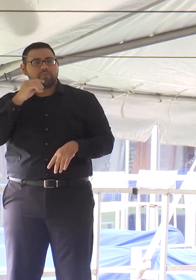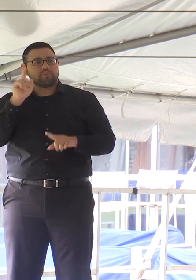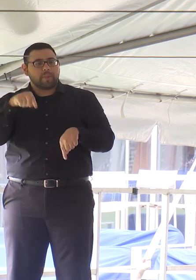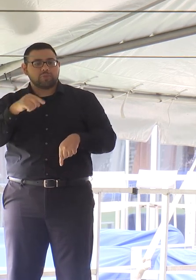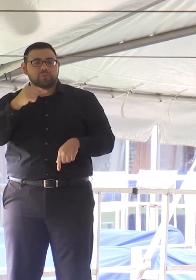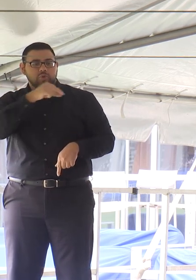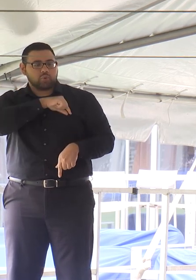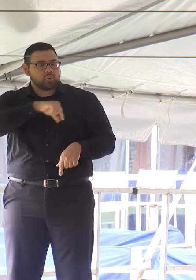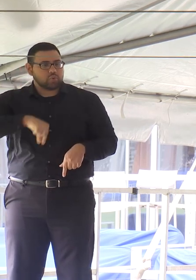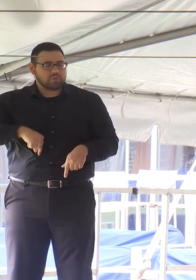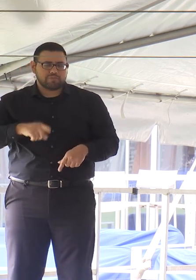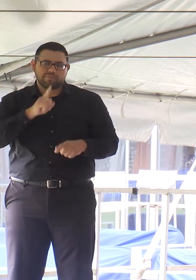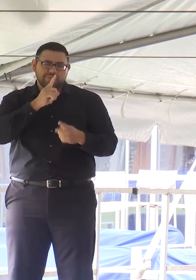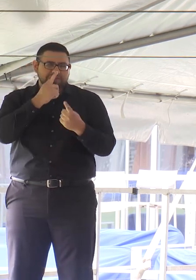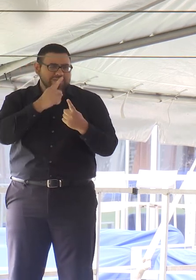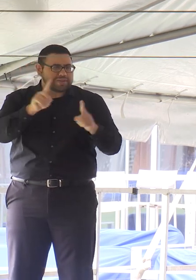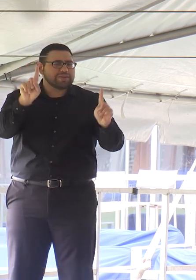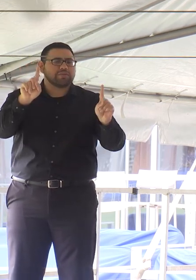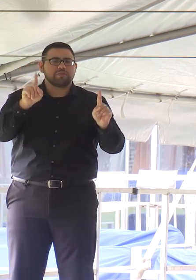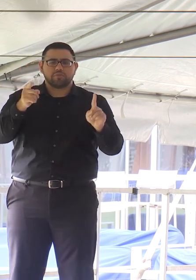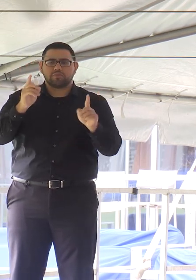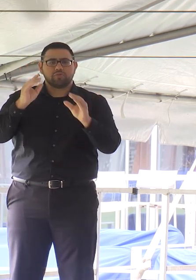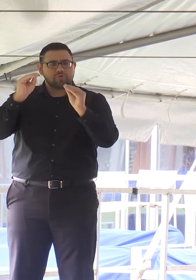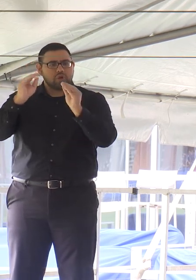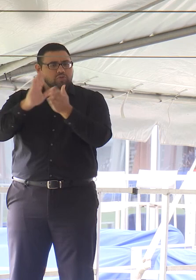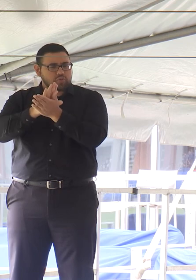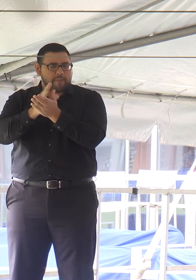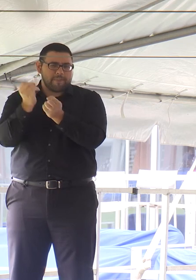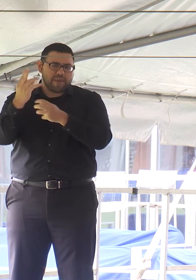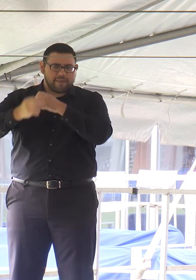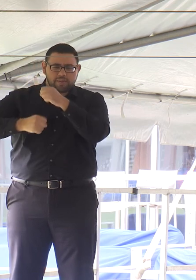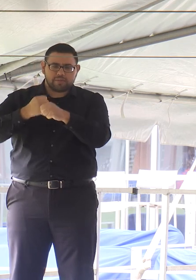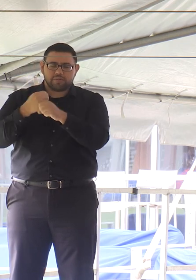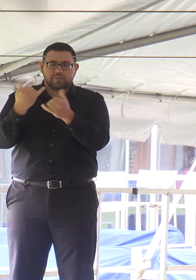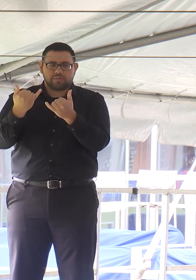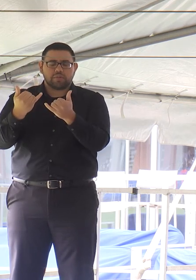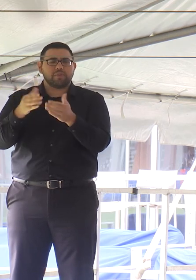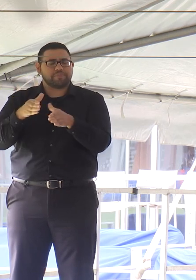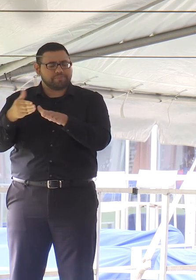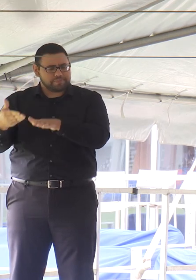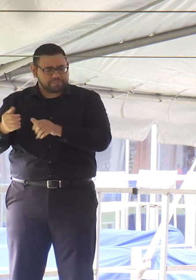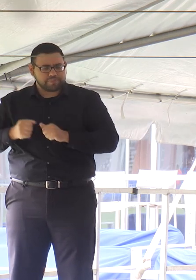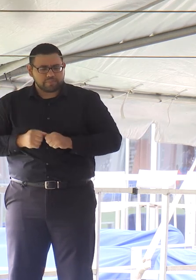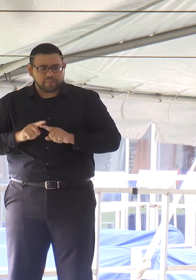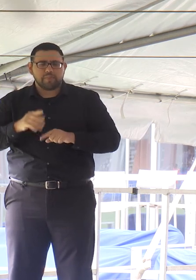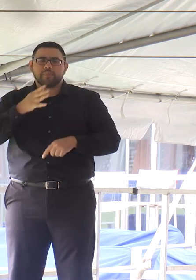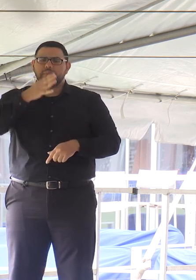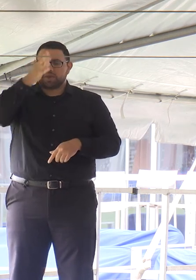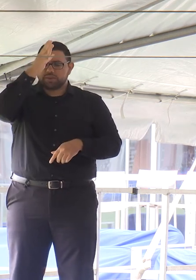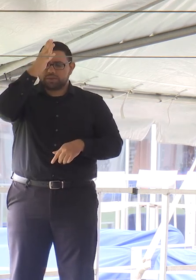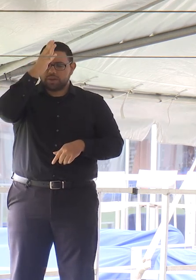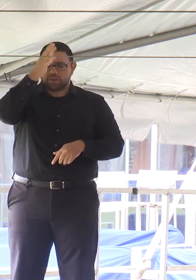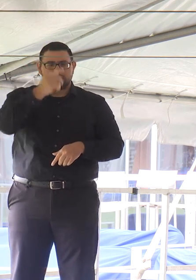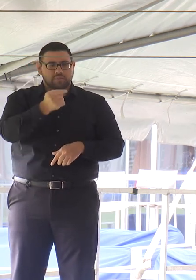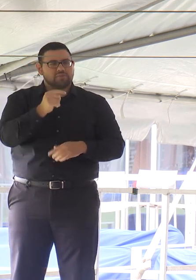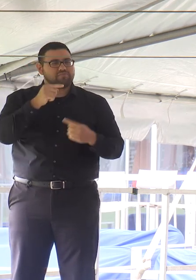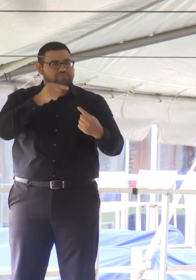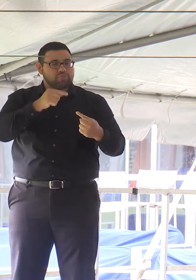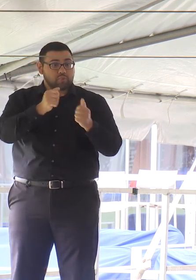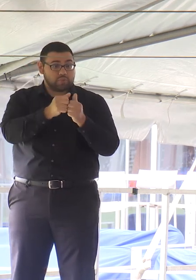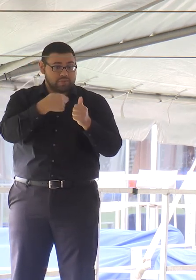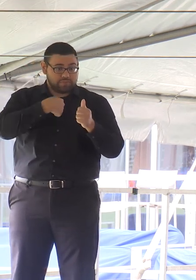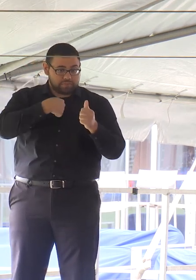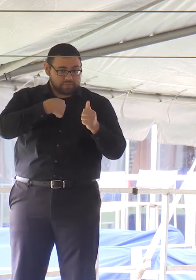head cheerleader. She was very successful and taught school for many, many years. She's now deceased. But my dad, I had a little bit of trouble with